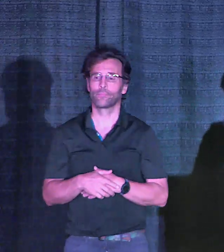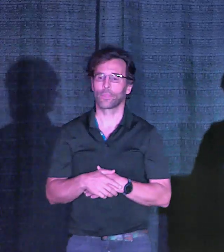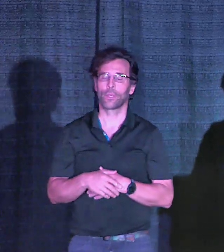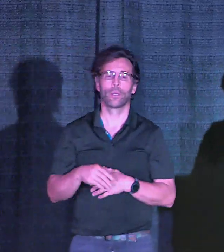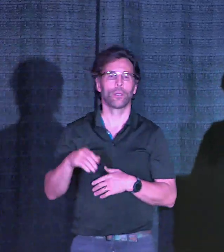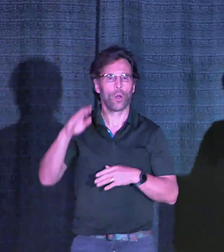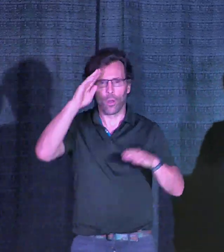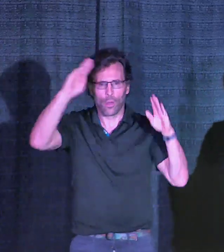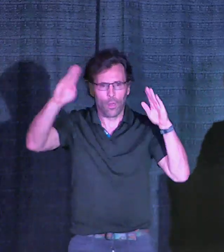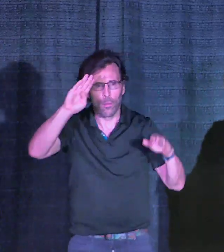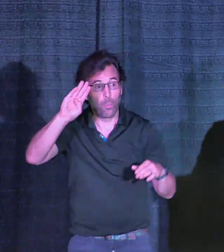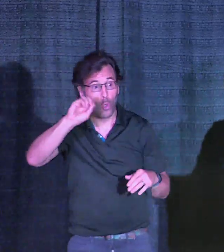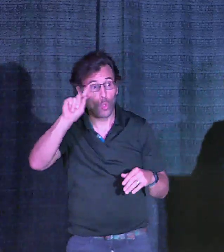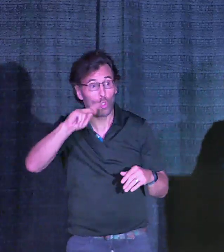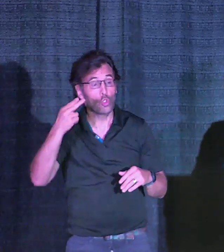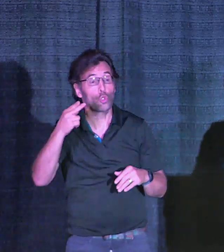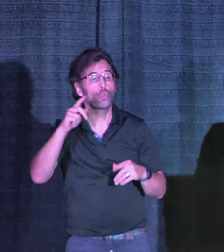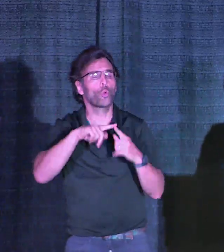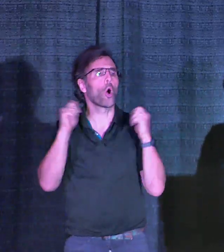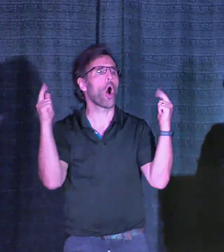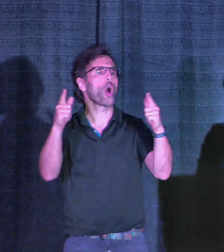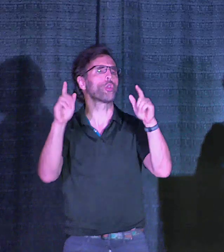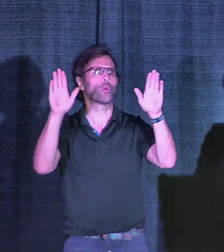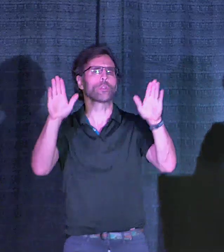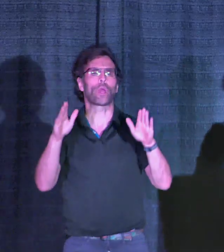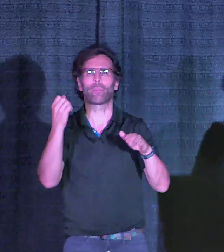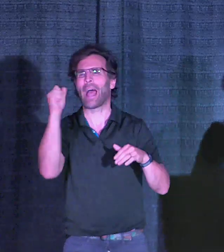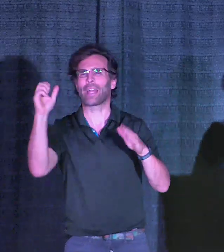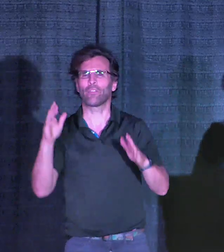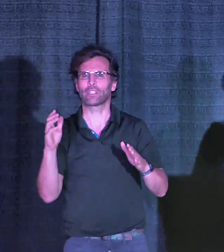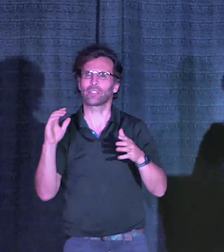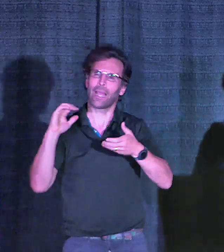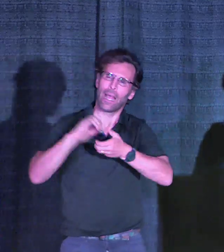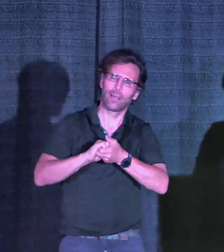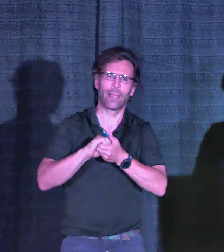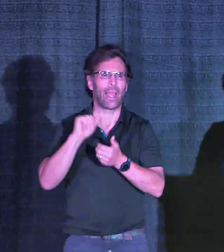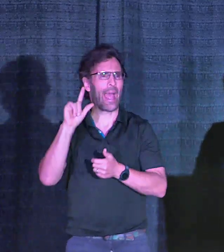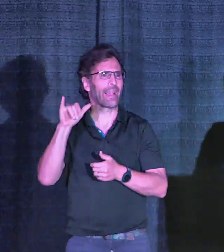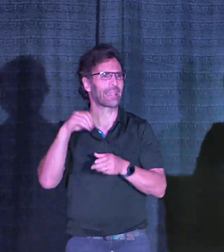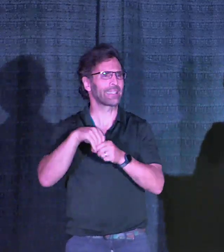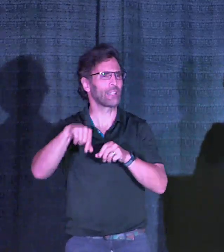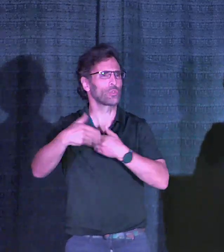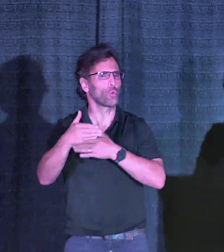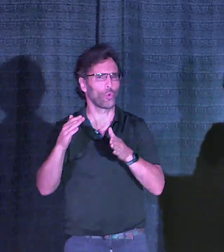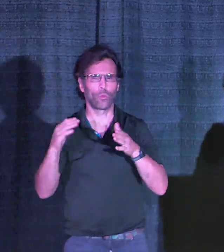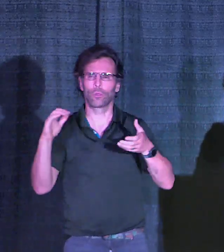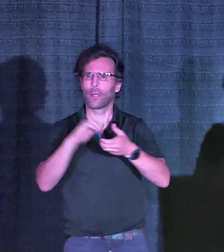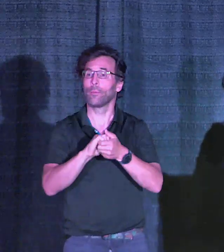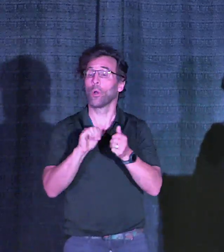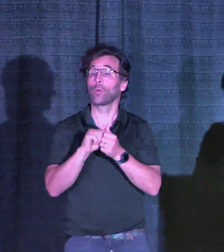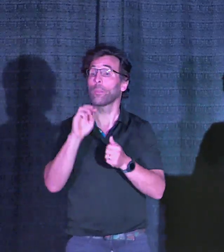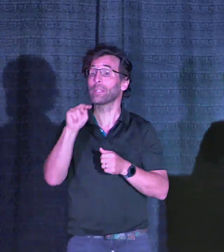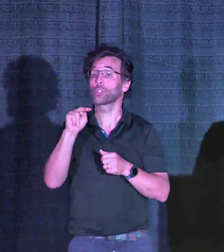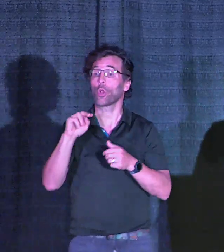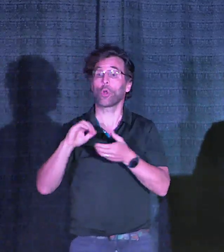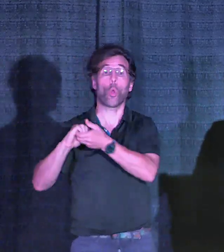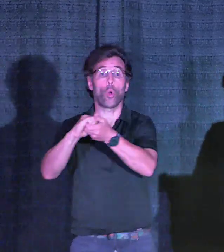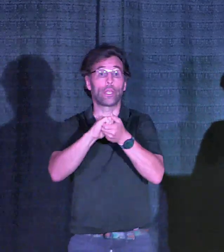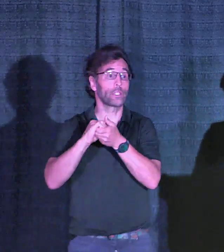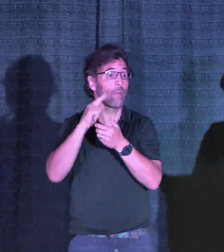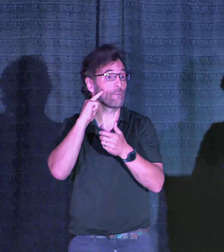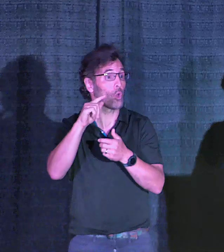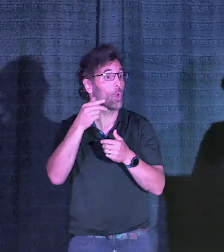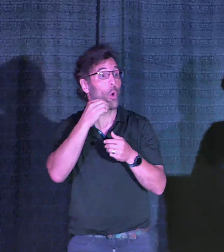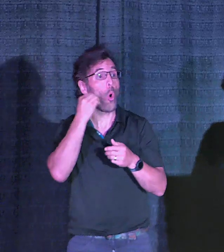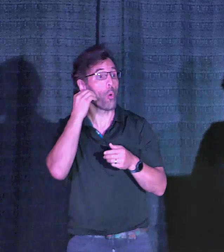Boo-hoo to all of you incredible activists and allies in the room who have come together with Minnesota Coalition for the Homeless with a common